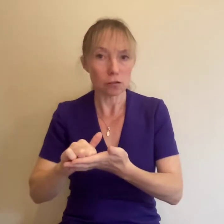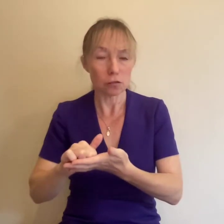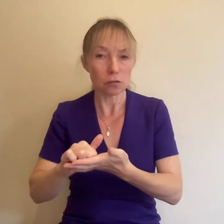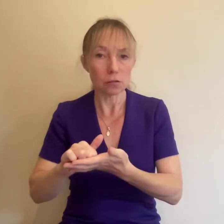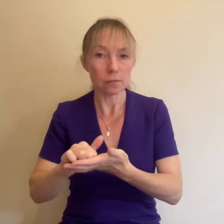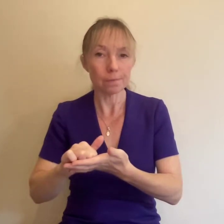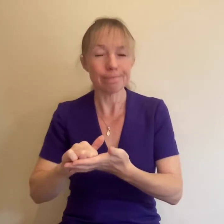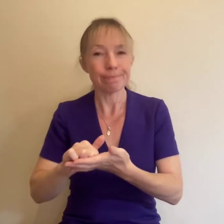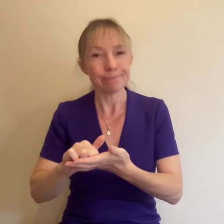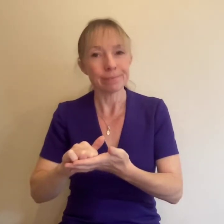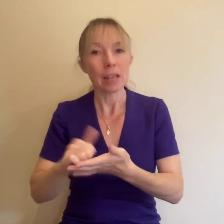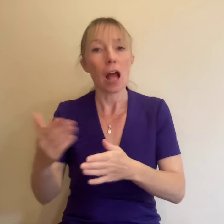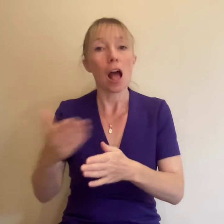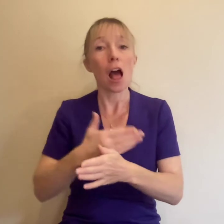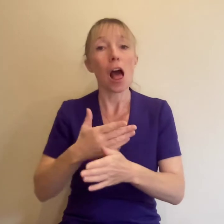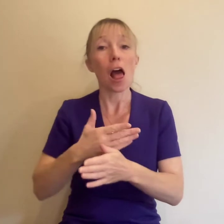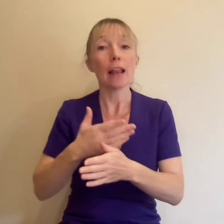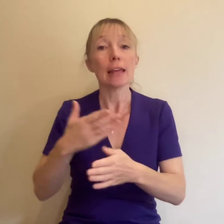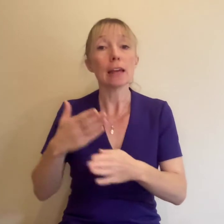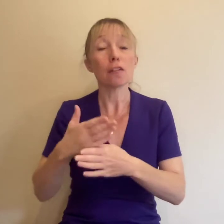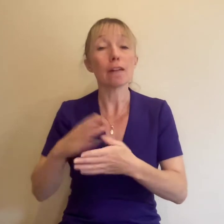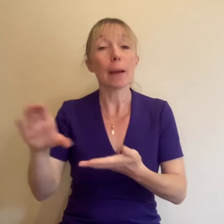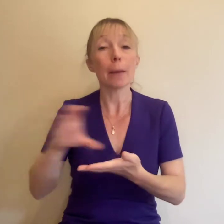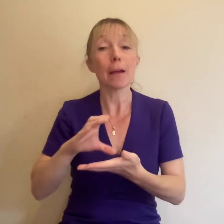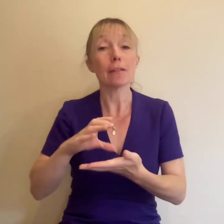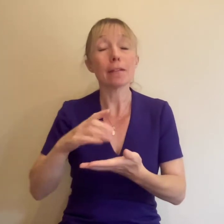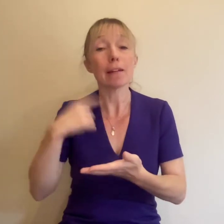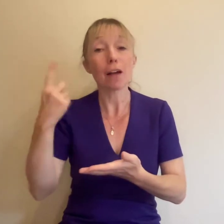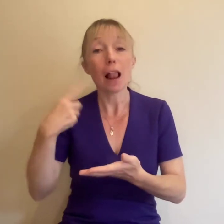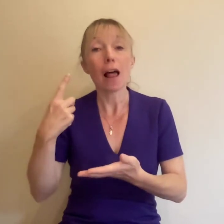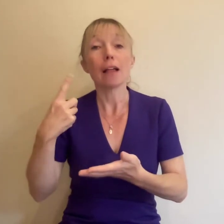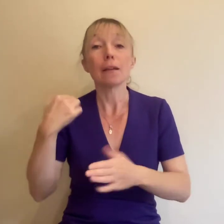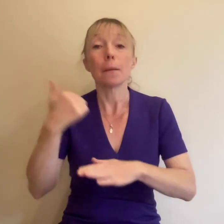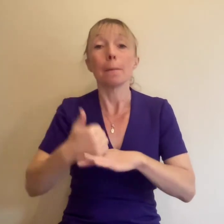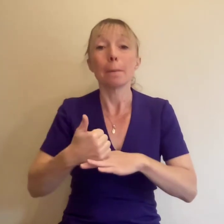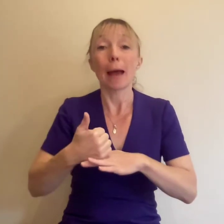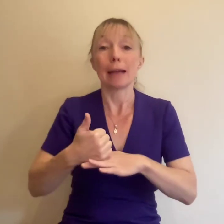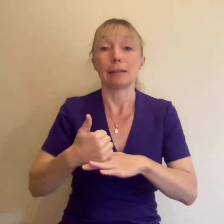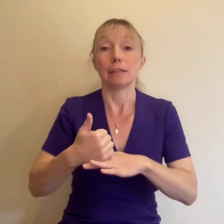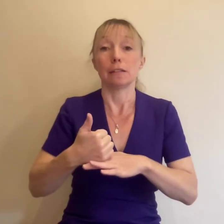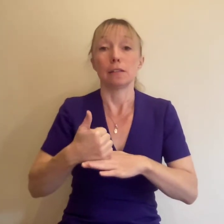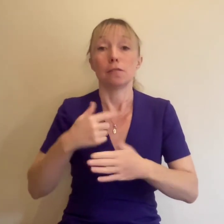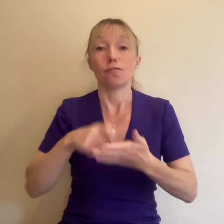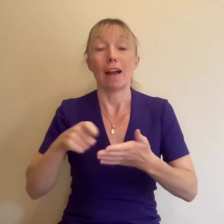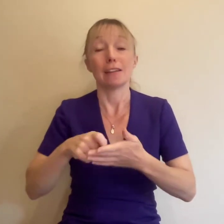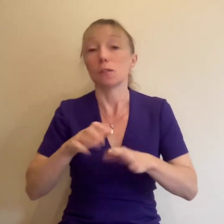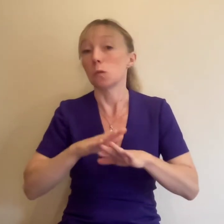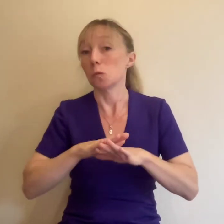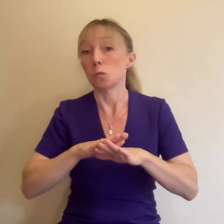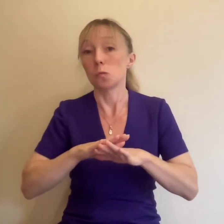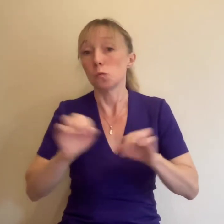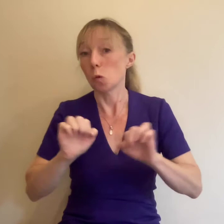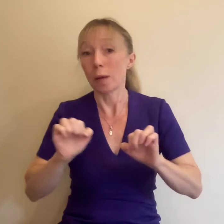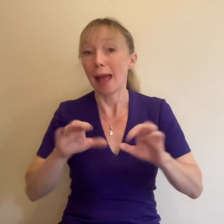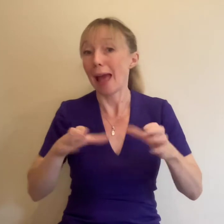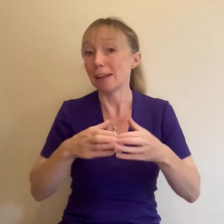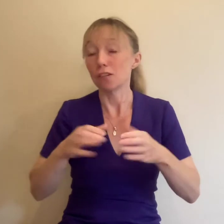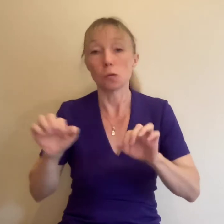The Early Career Bursaries are for London-based writers who are unagented and unpublished. If you have a publishing deal, you